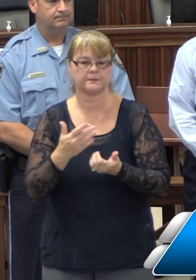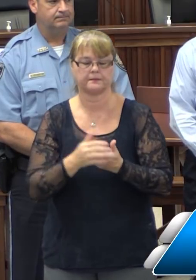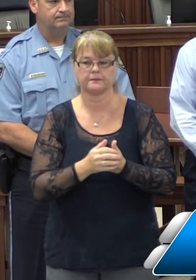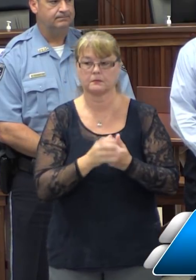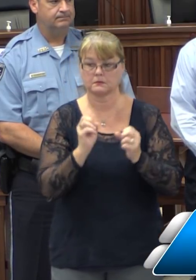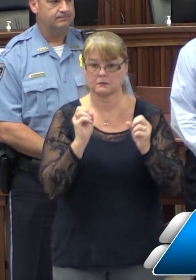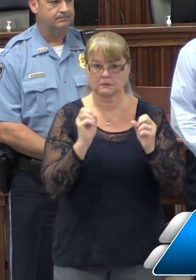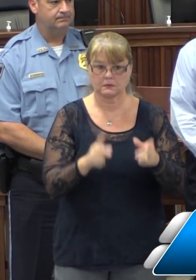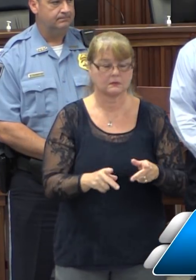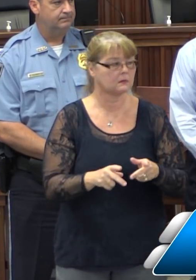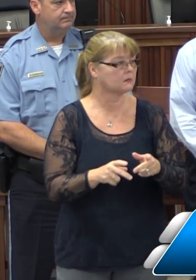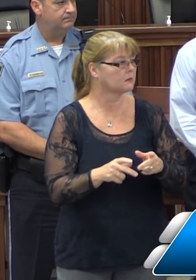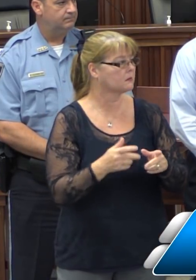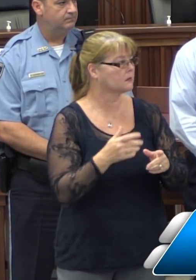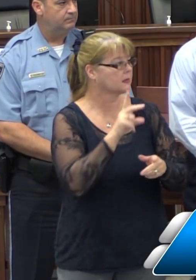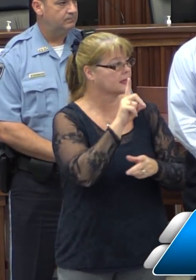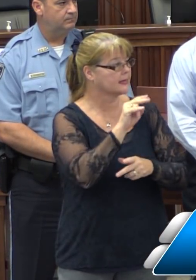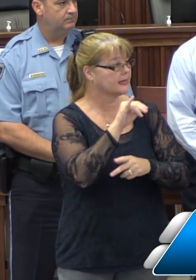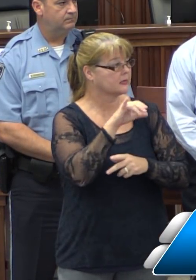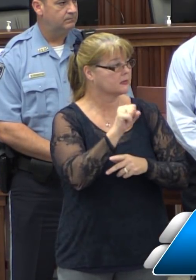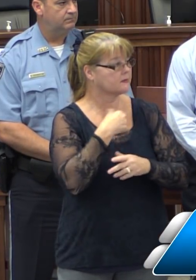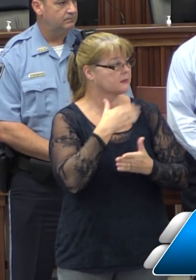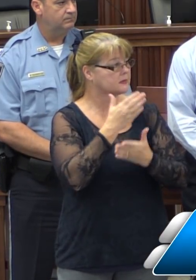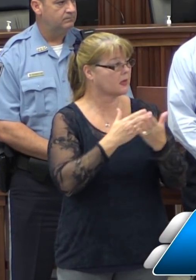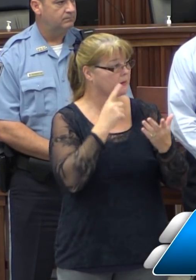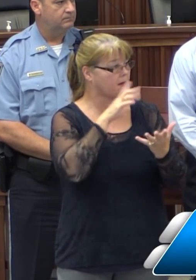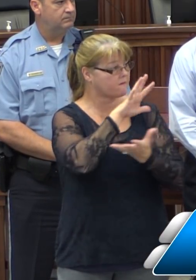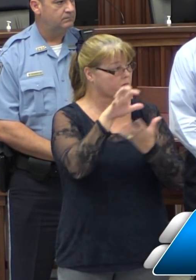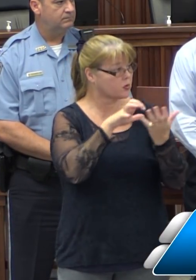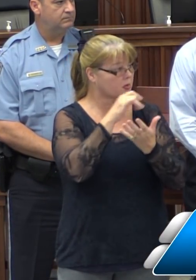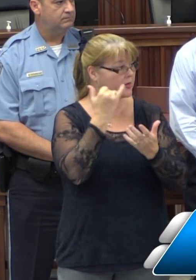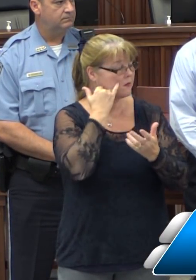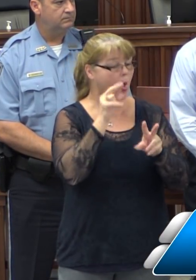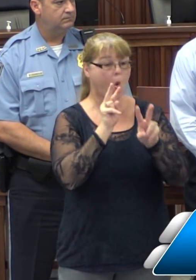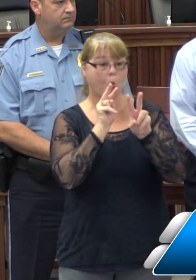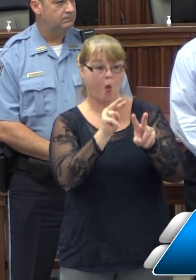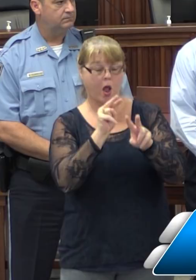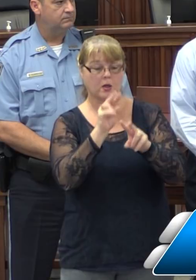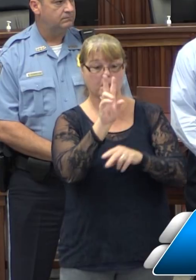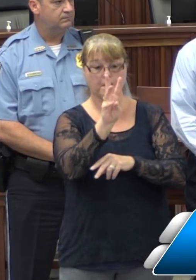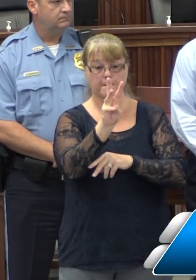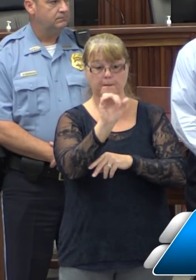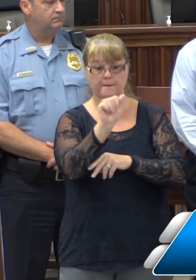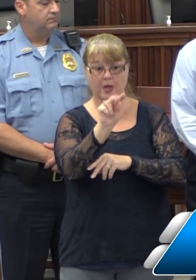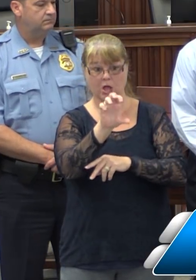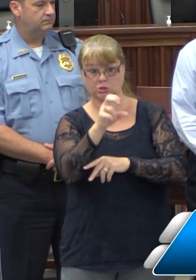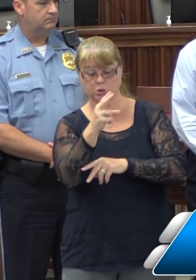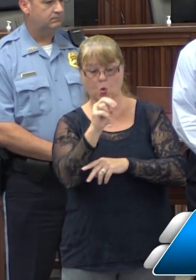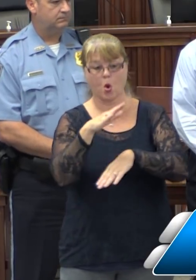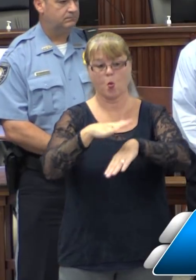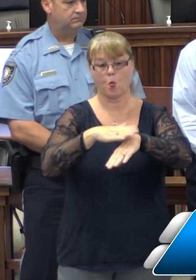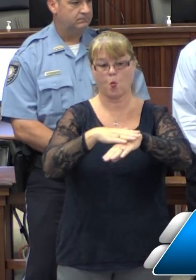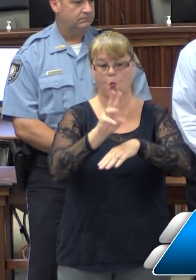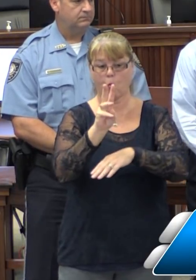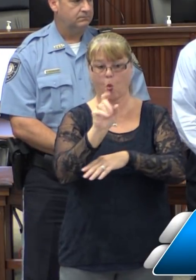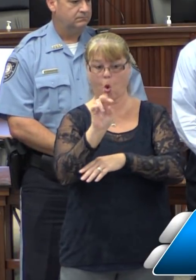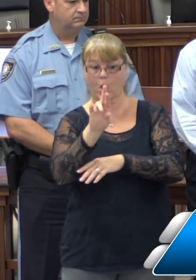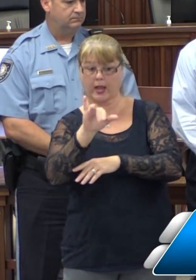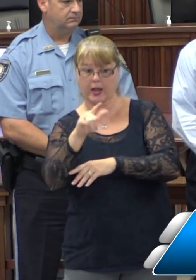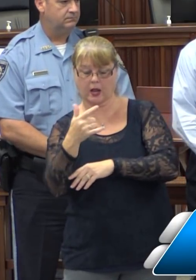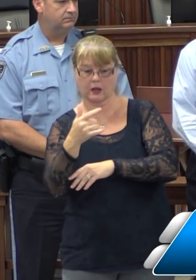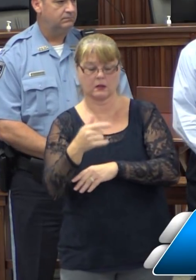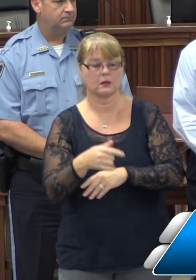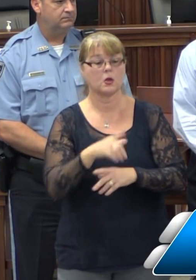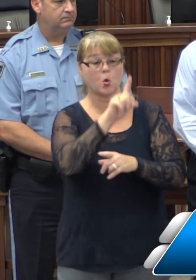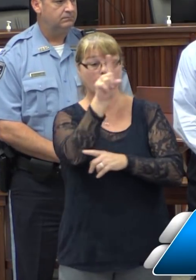Okay? Dennis, there seems to be some confusion about whether we're in a watch or warning. Can you just confirm that we are under no watches or warnings? Yeah, the